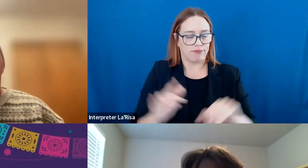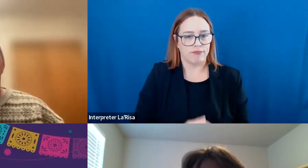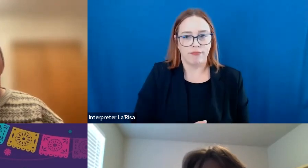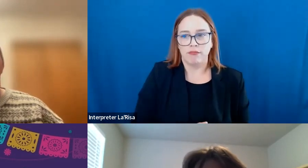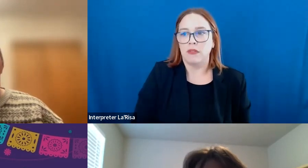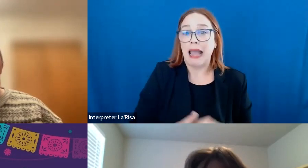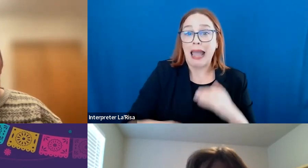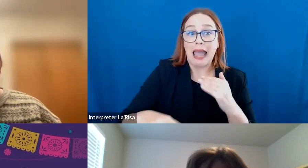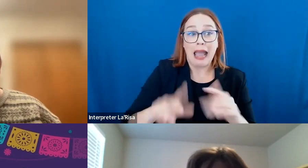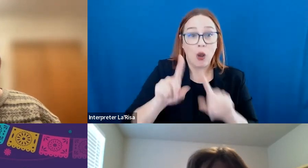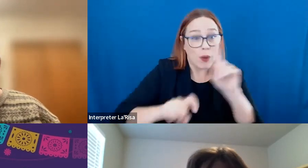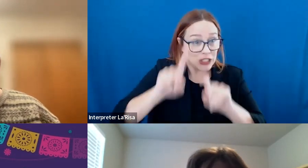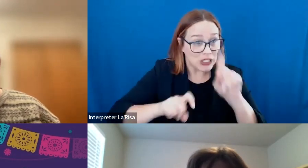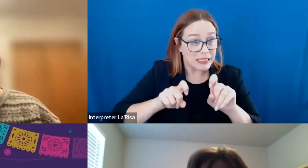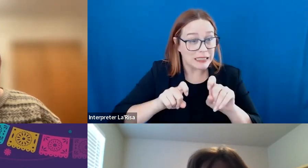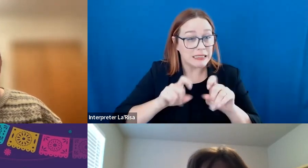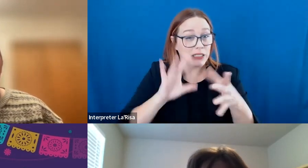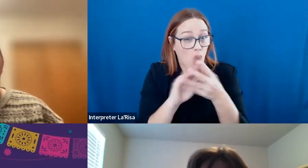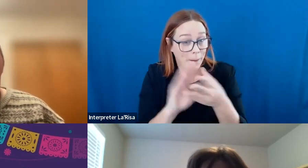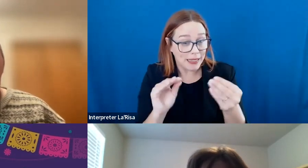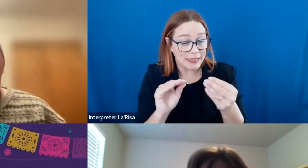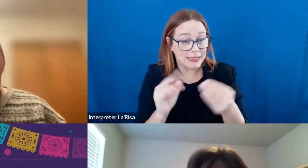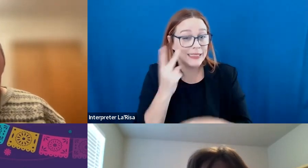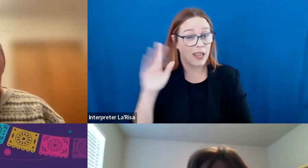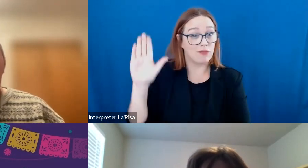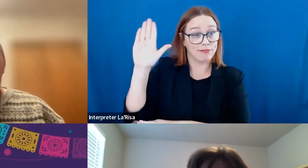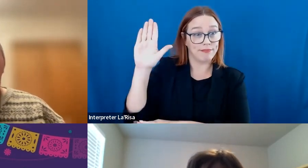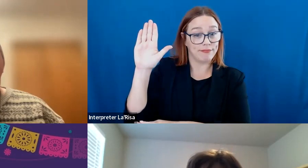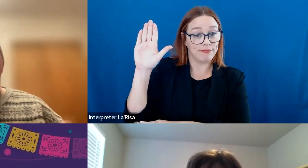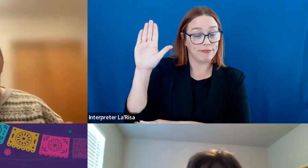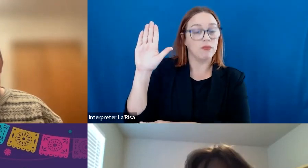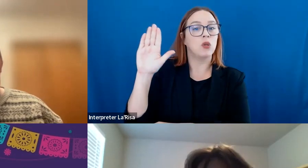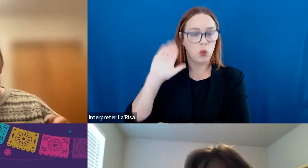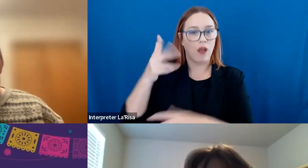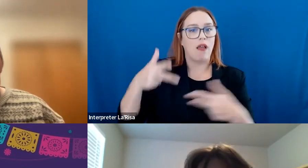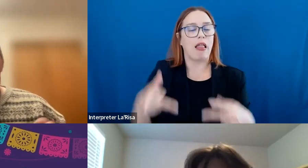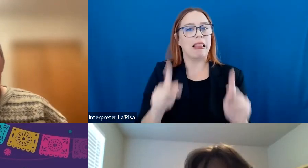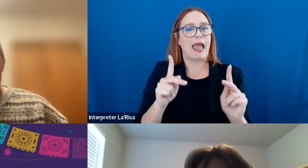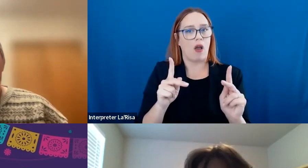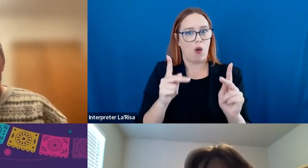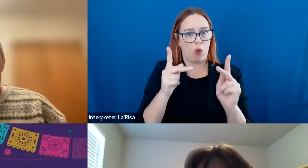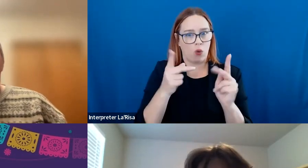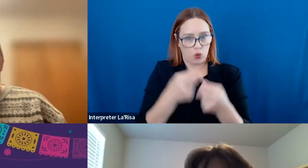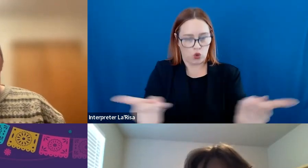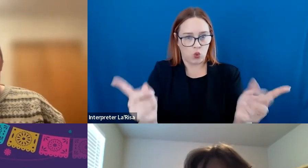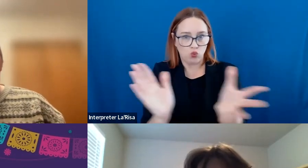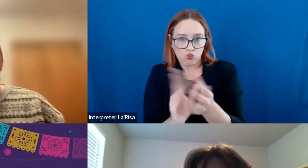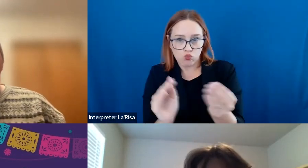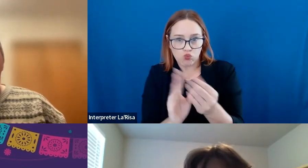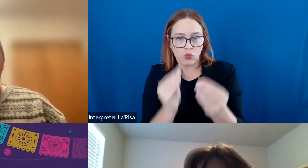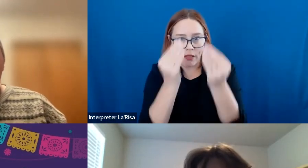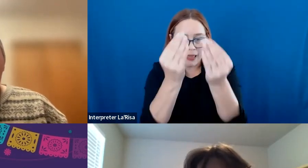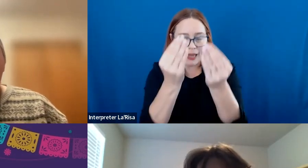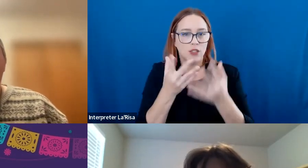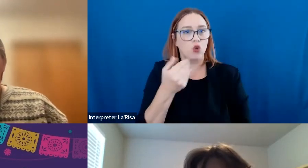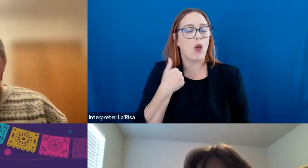make a comment, you can also select the hand option on the menu bar, and that allows us to know you have a question. For those of you on